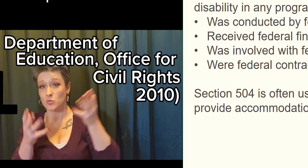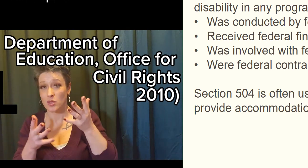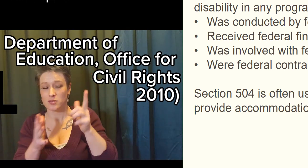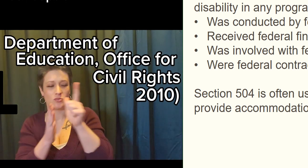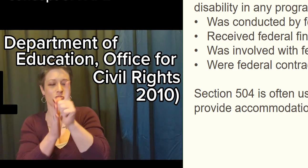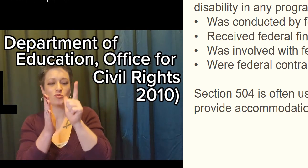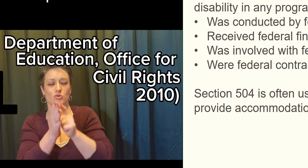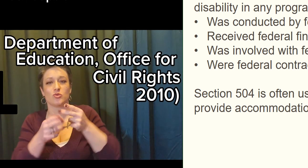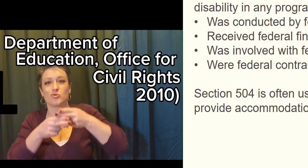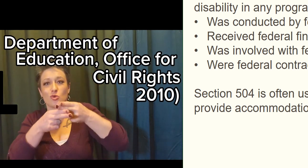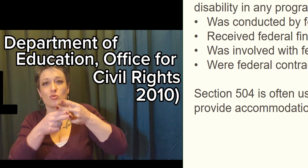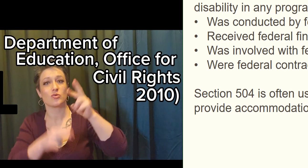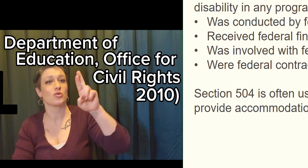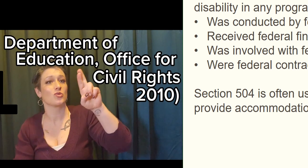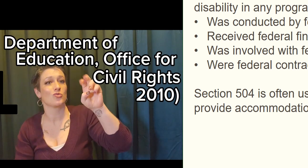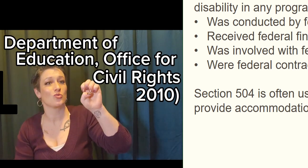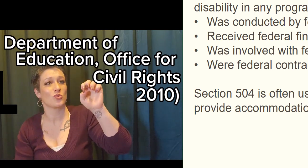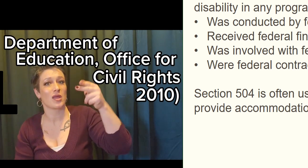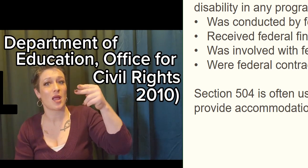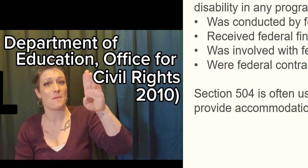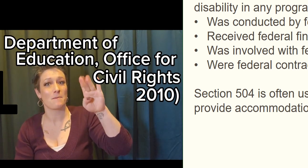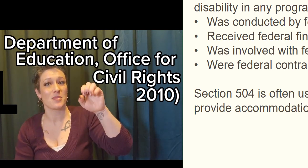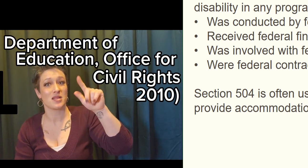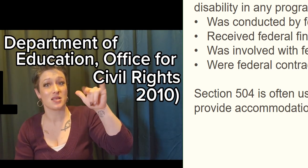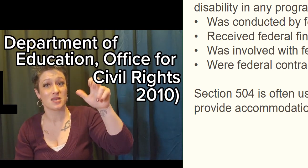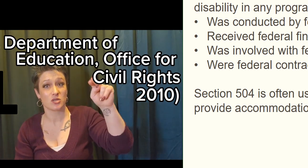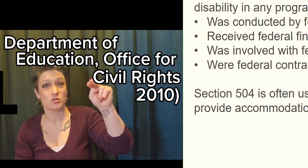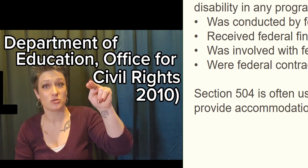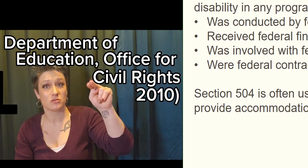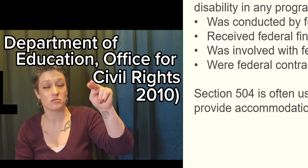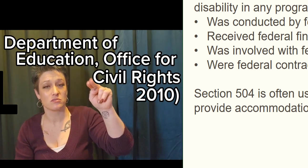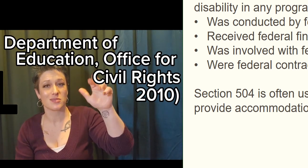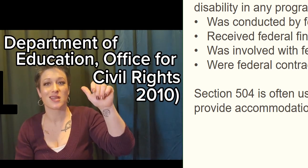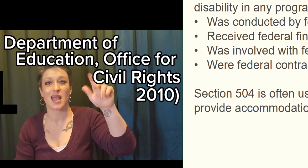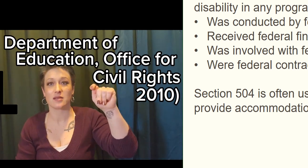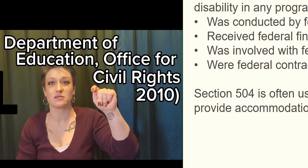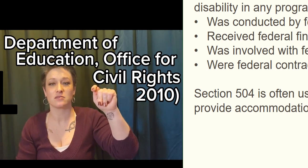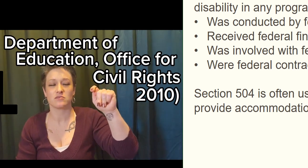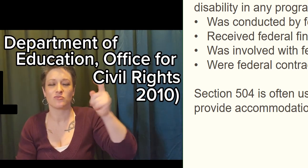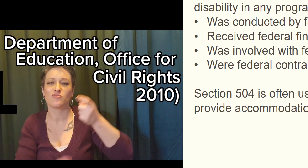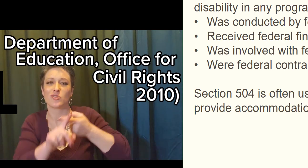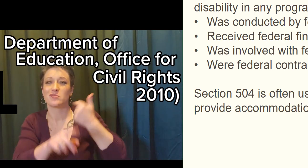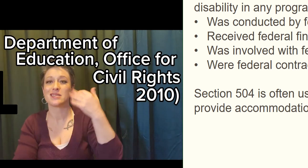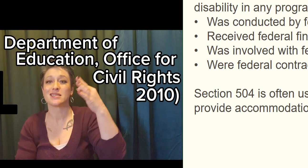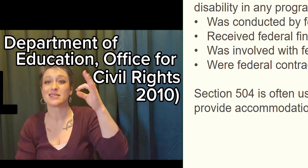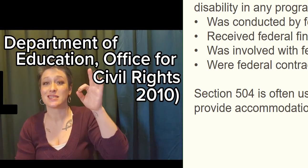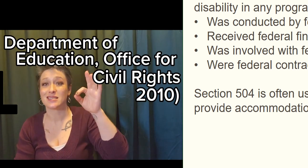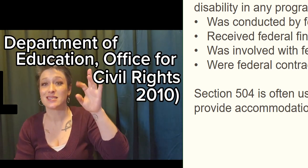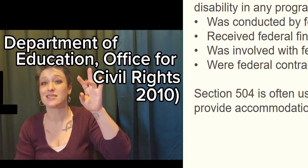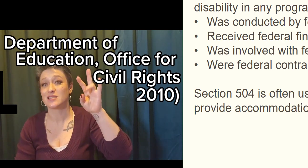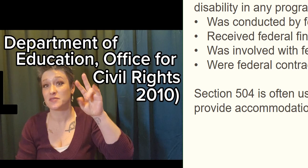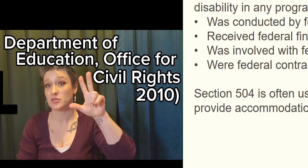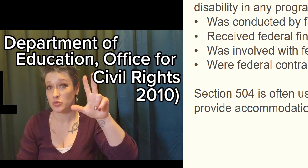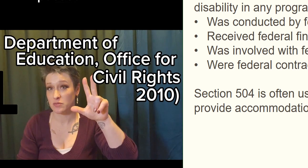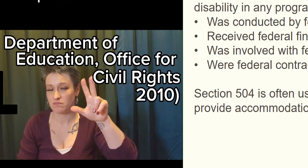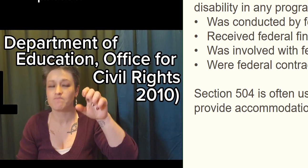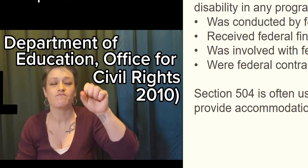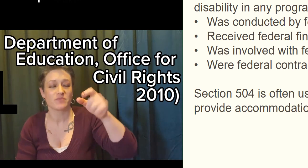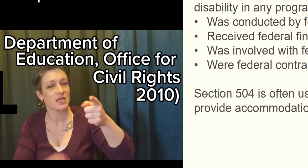of FAPE. So that was the Rehabilitation Act of 1973.